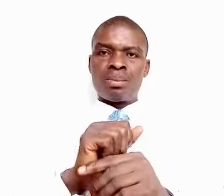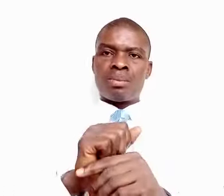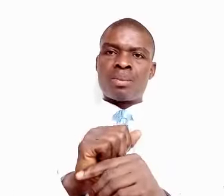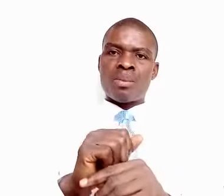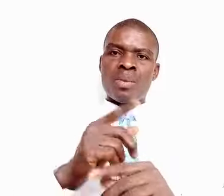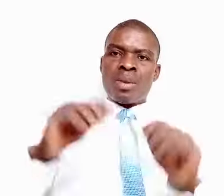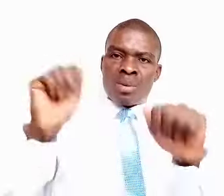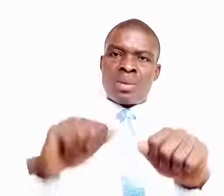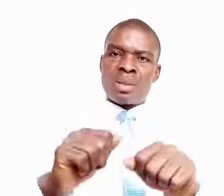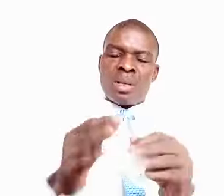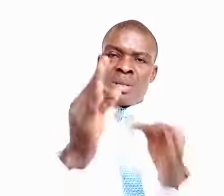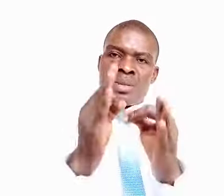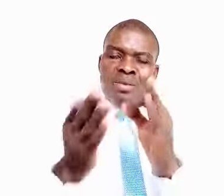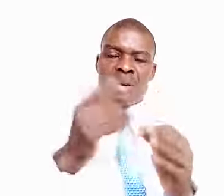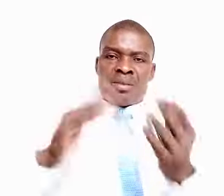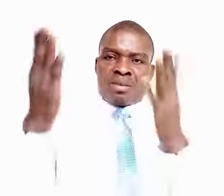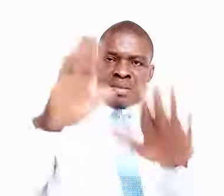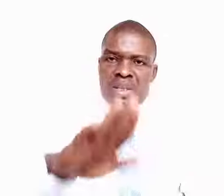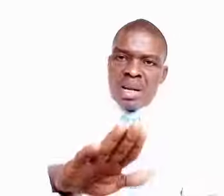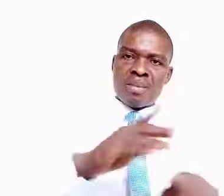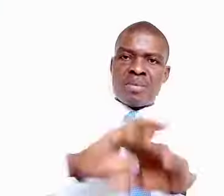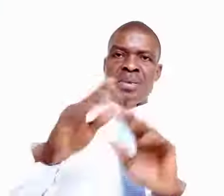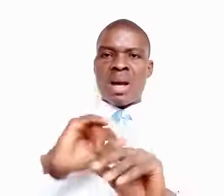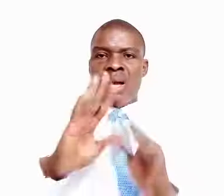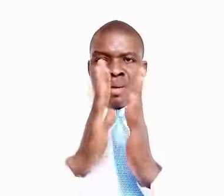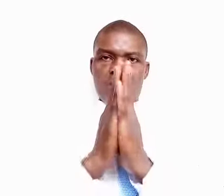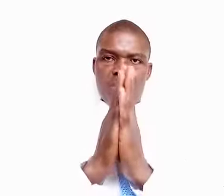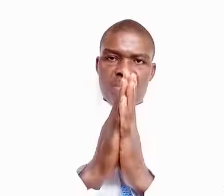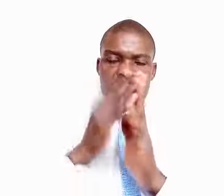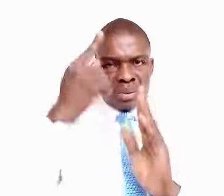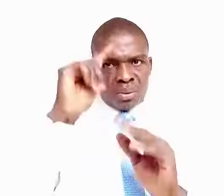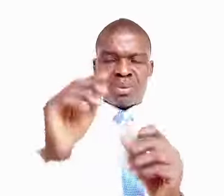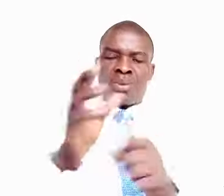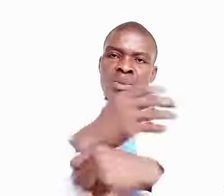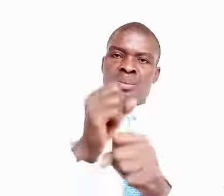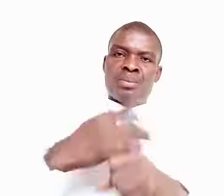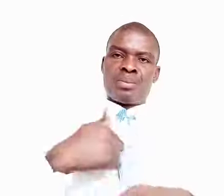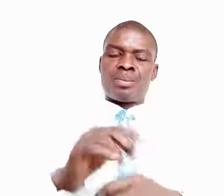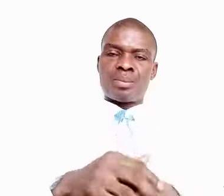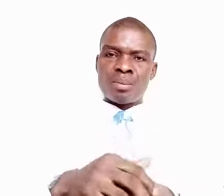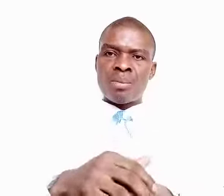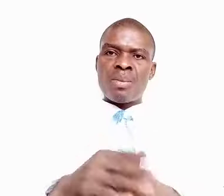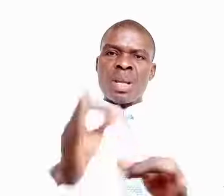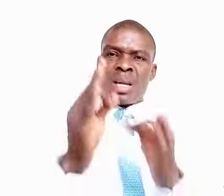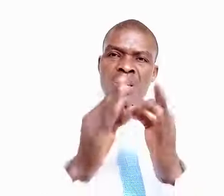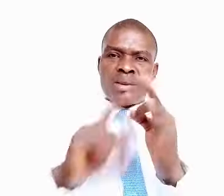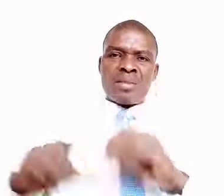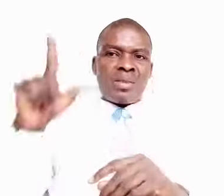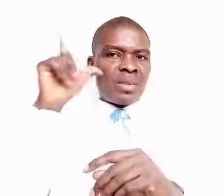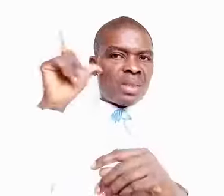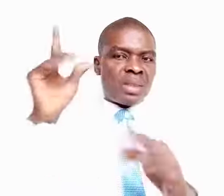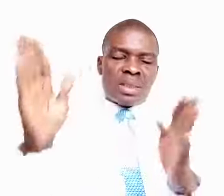I should die before I woke, I pray the Lord my soul to take. If you listen closely, you will